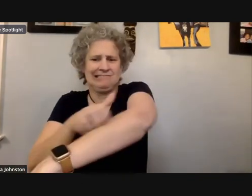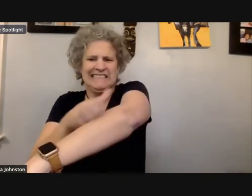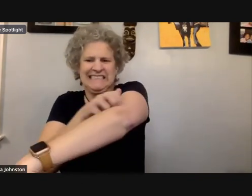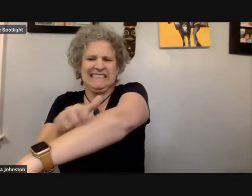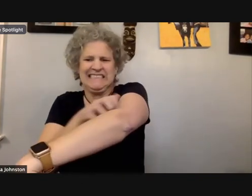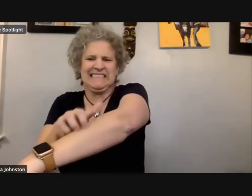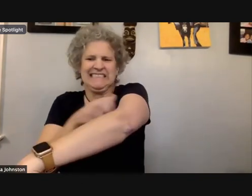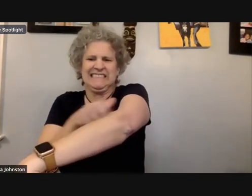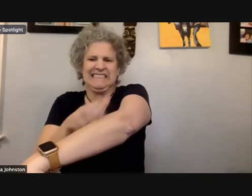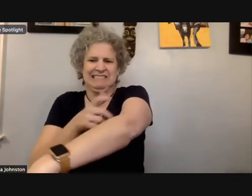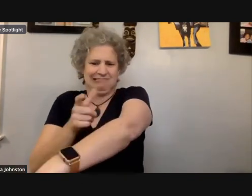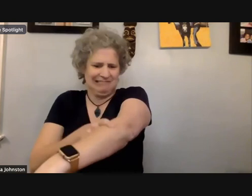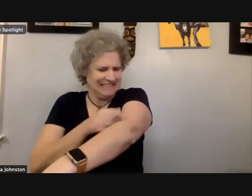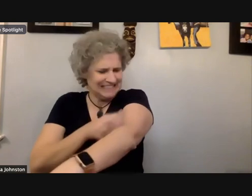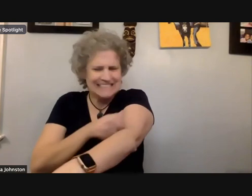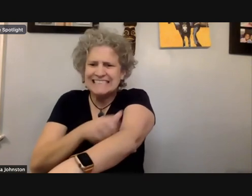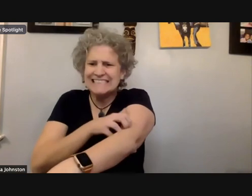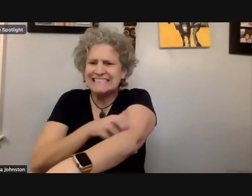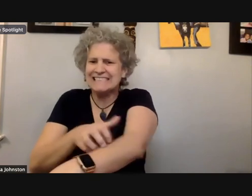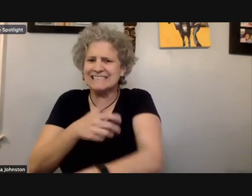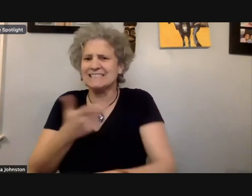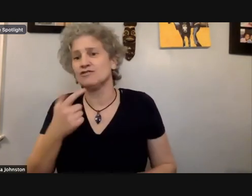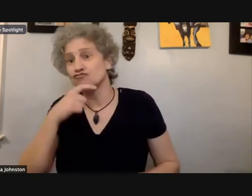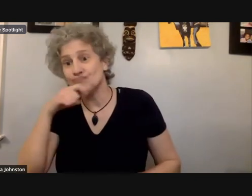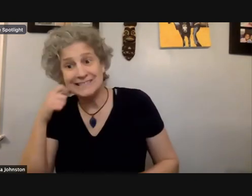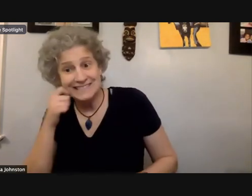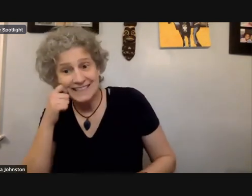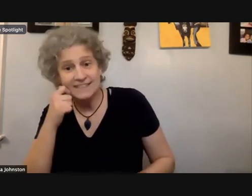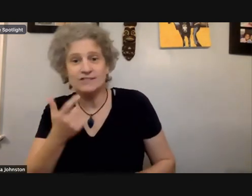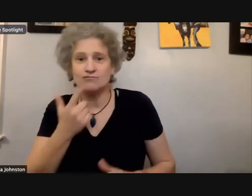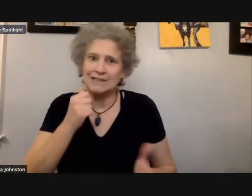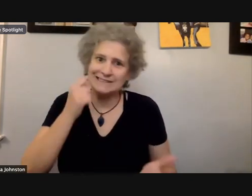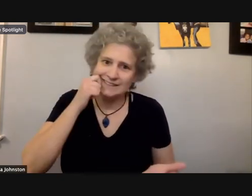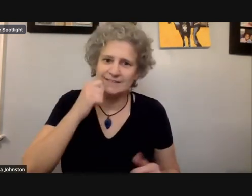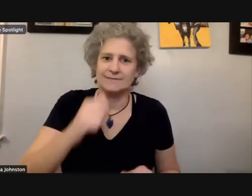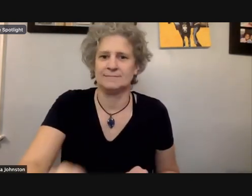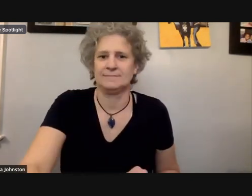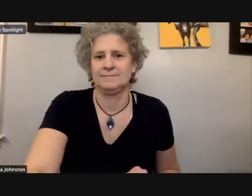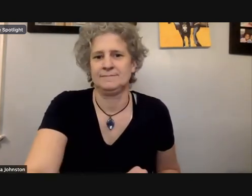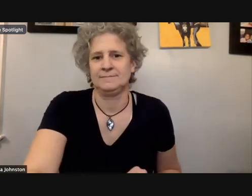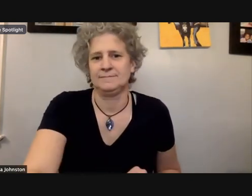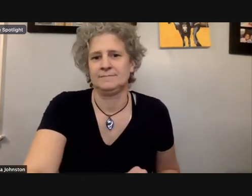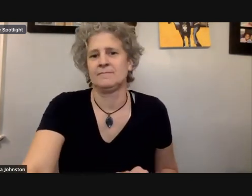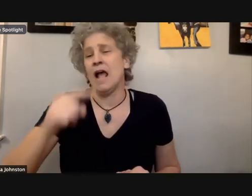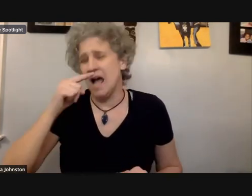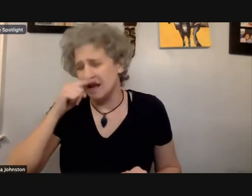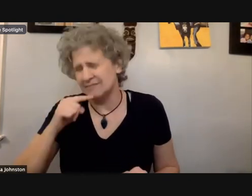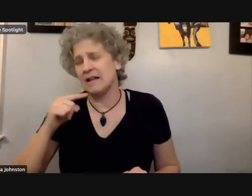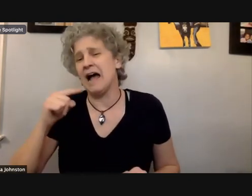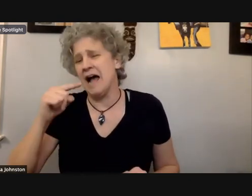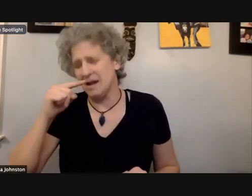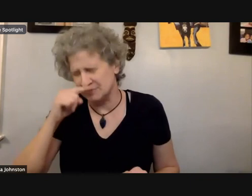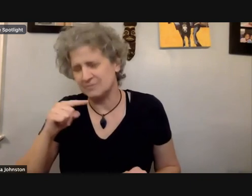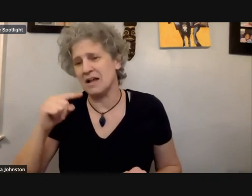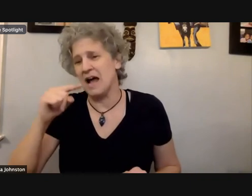Okay, so red skin or an itchiness. Dry skin, red skin.